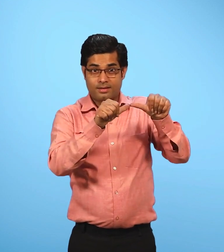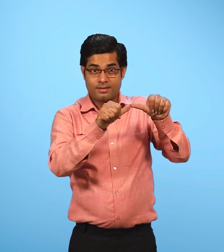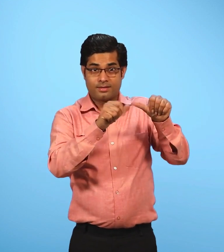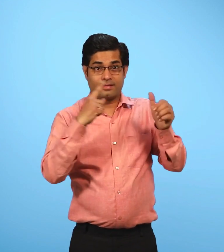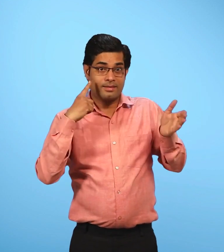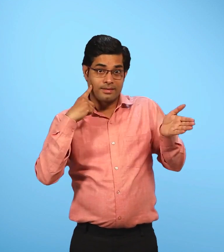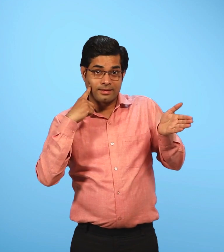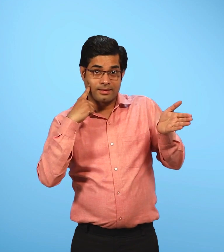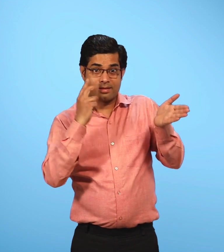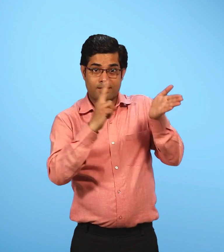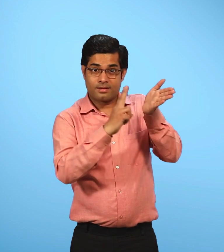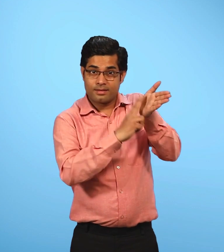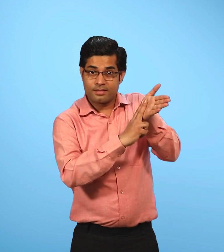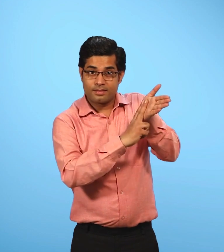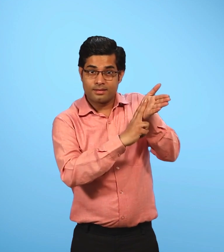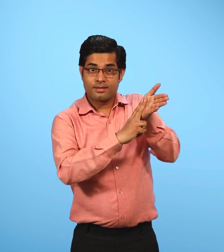Wild people in primitive state.